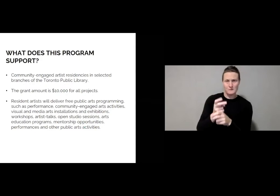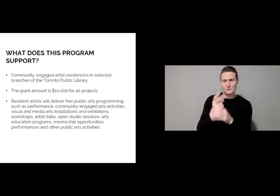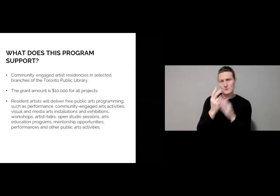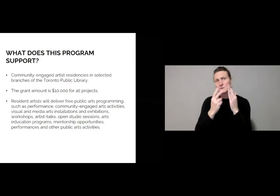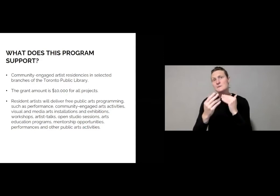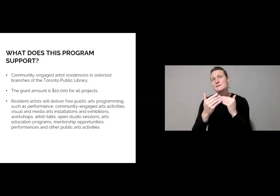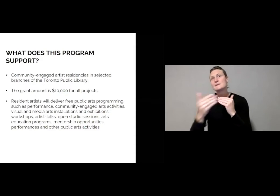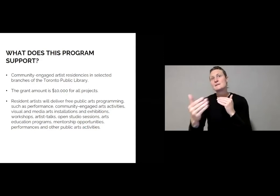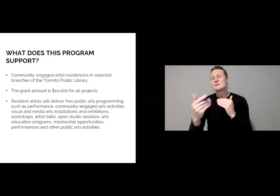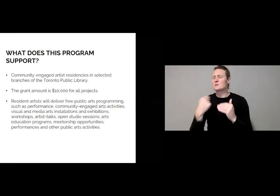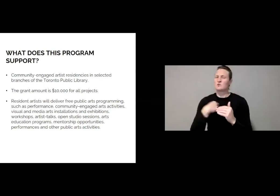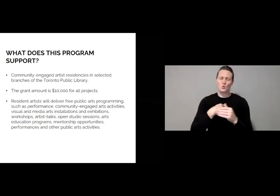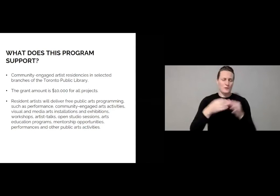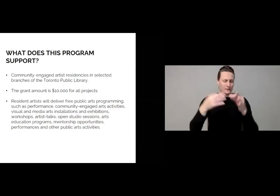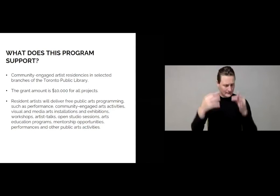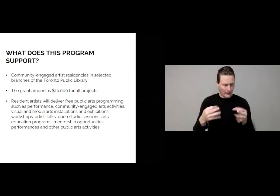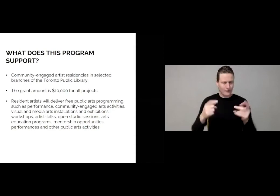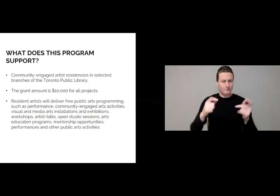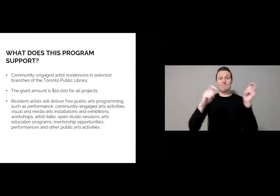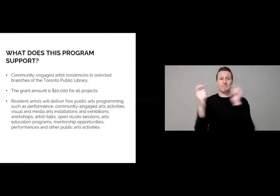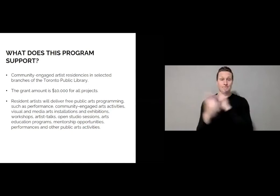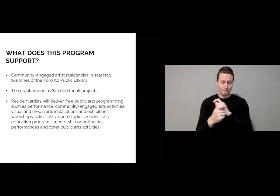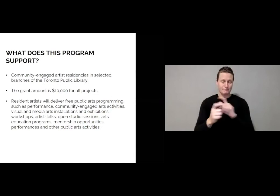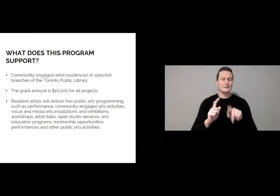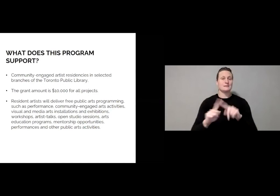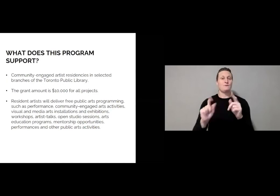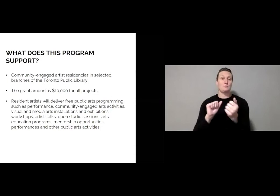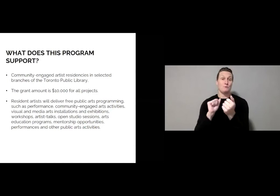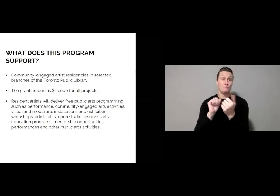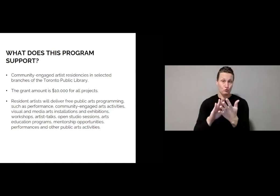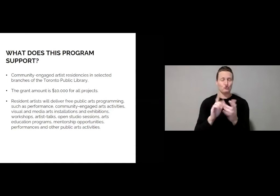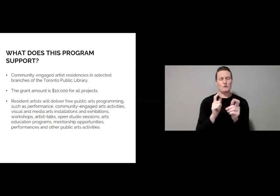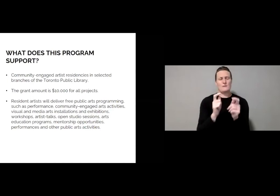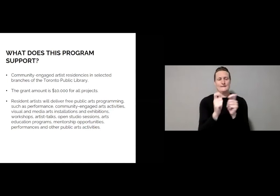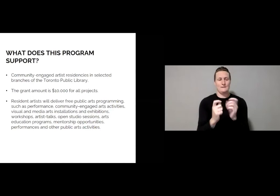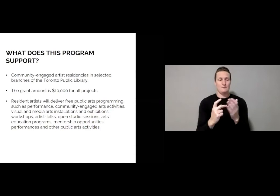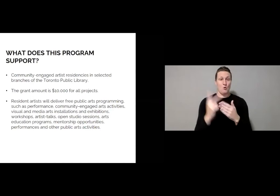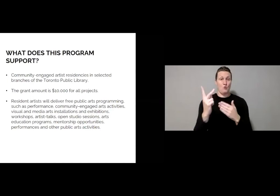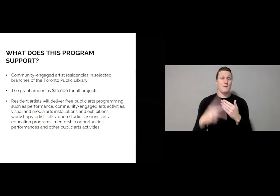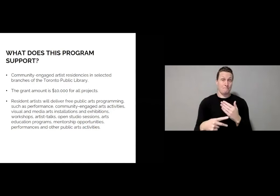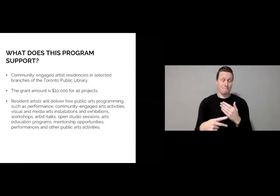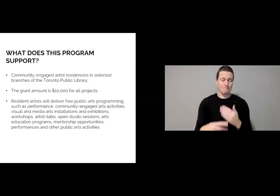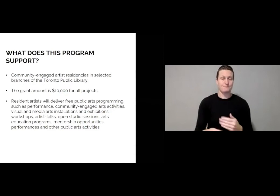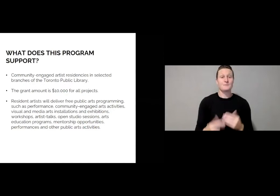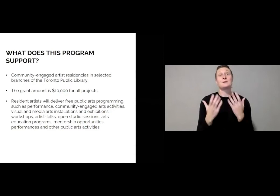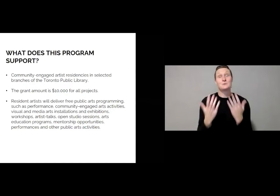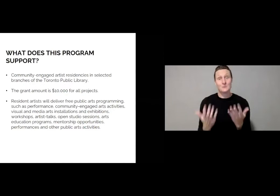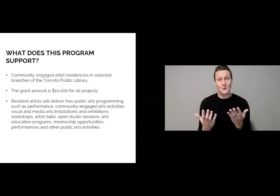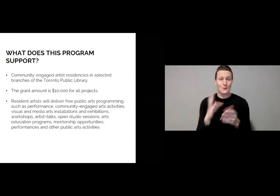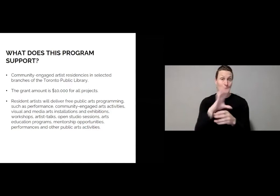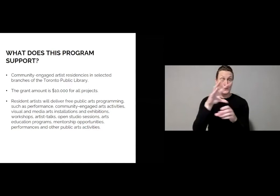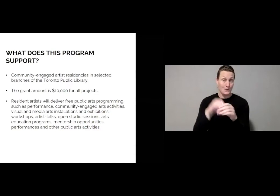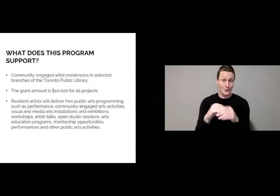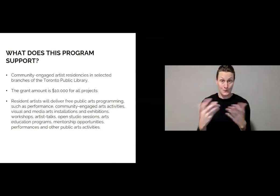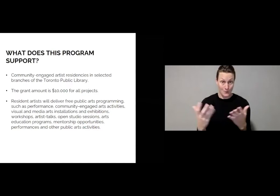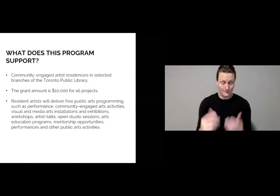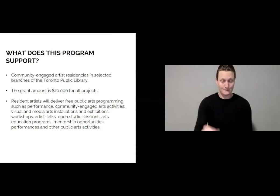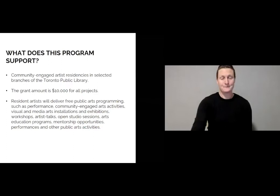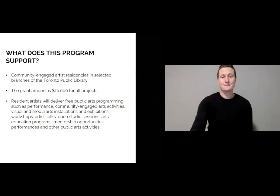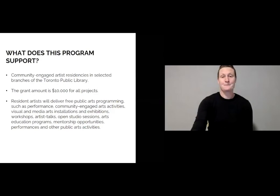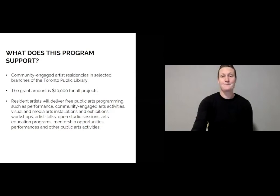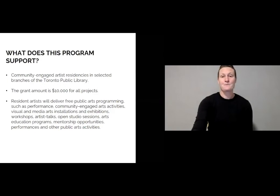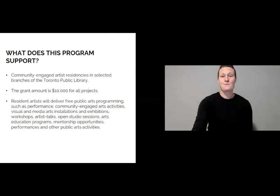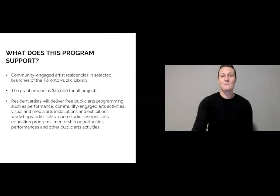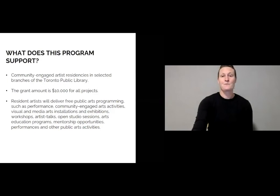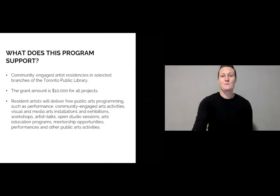decided to sort of take this new direction with the program and see how it goes. So what does this program support? So the Artist in the